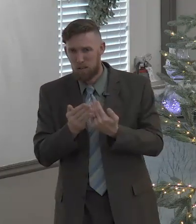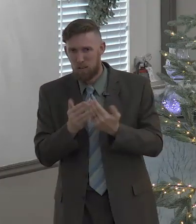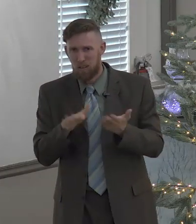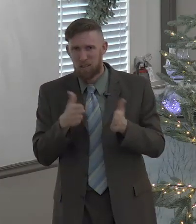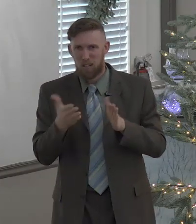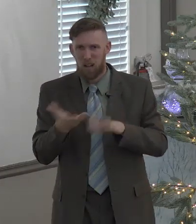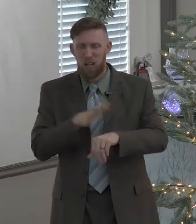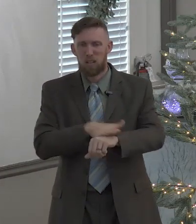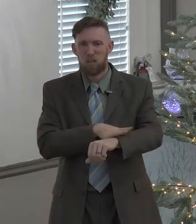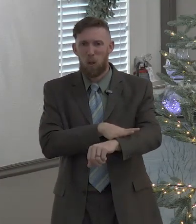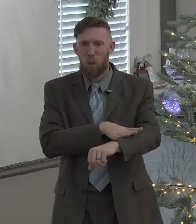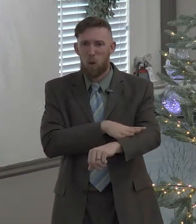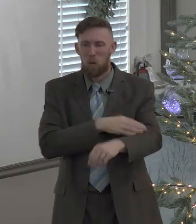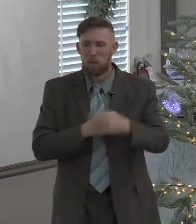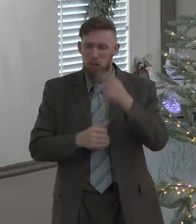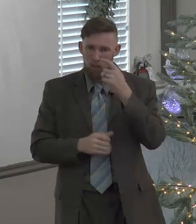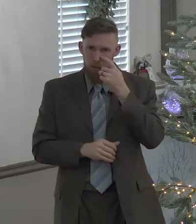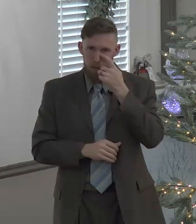But he's dying.